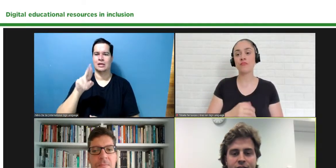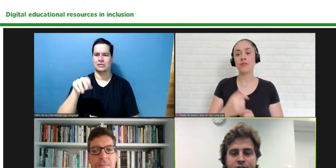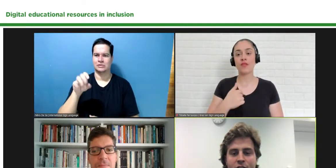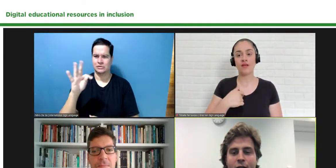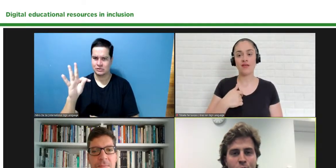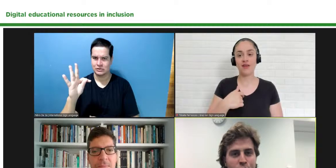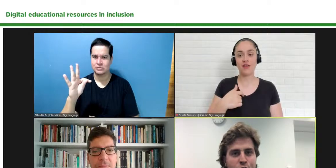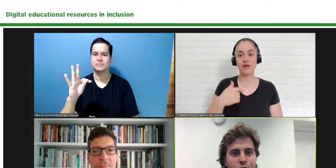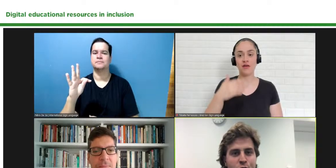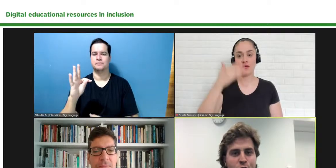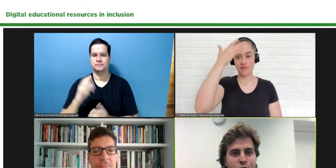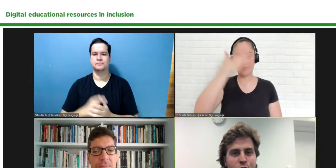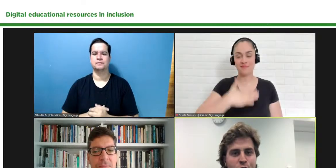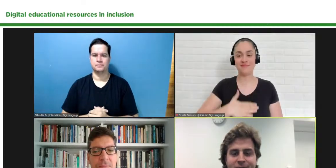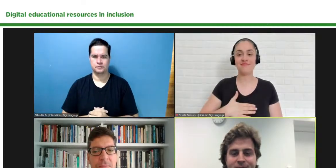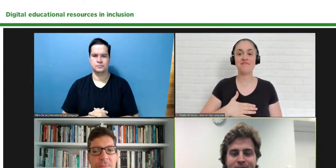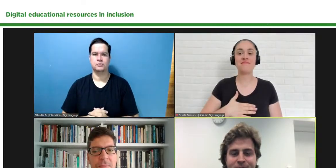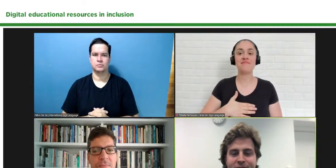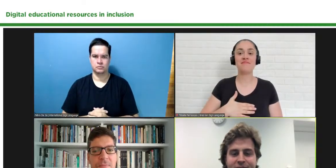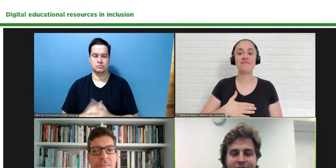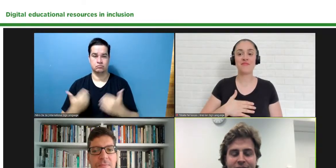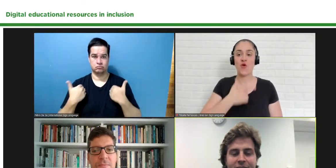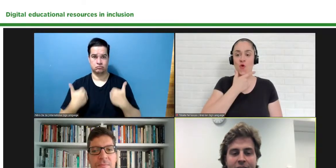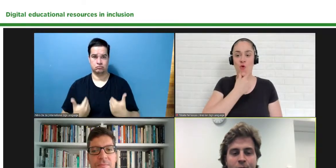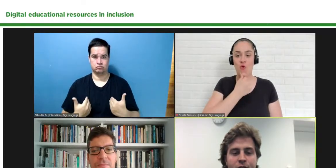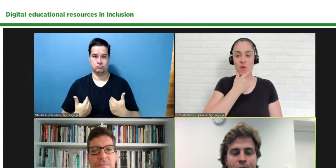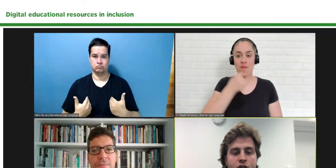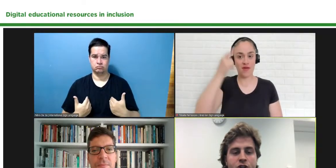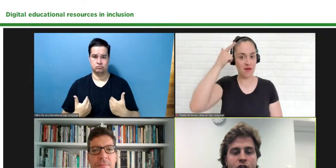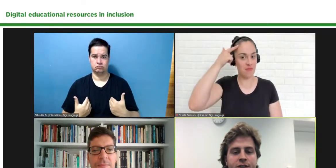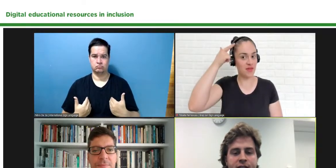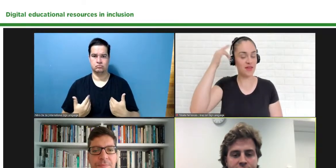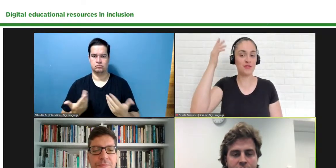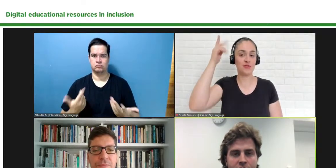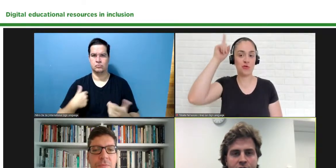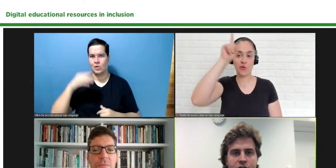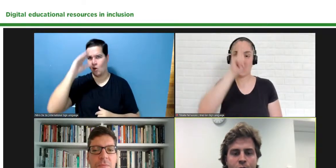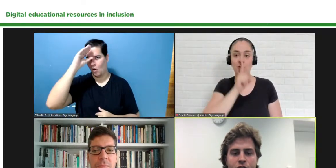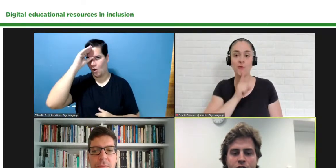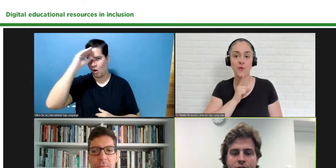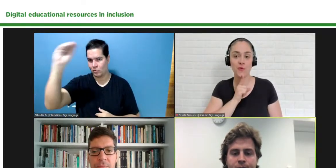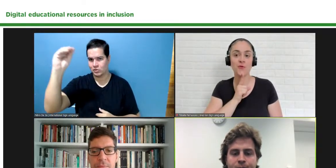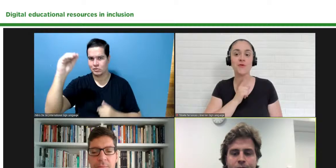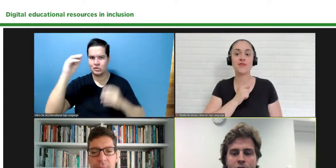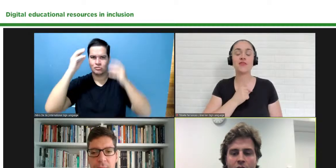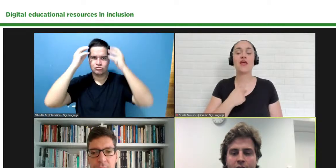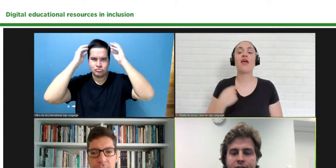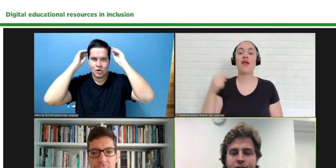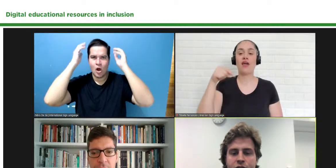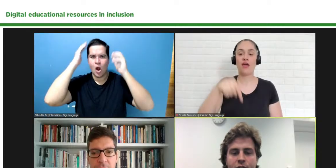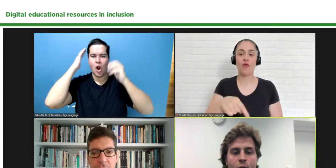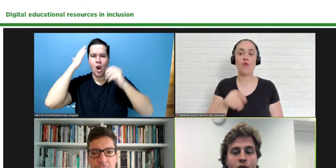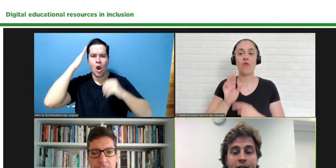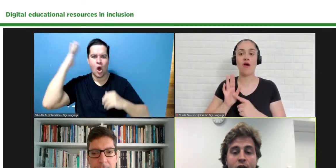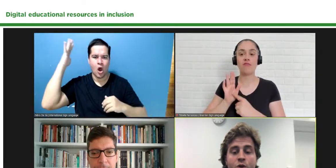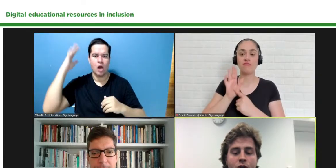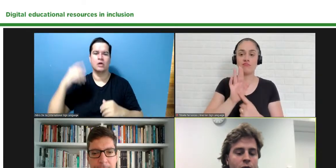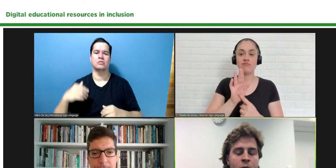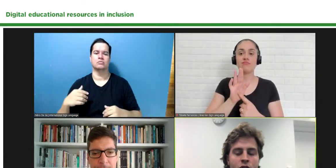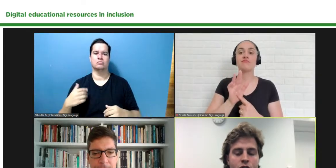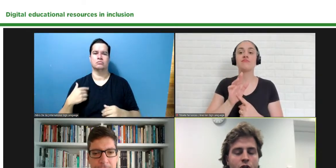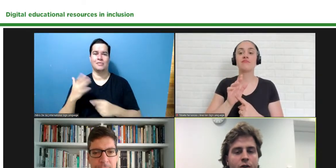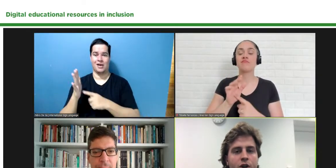and a dark blue suit on today. I'm the project assistant at the Zero Project. And today I will tell